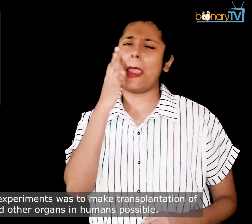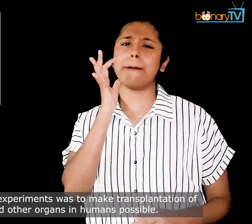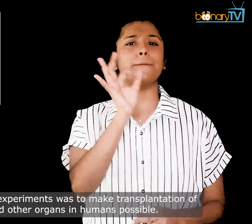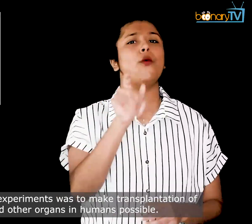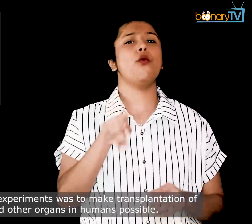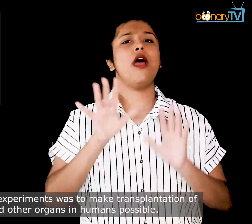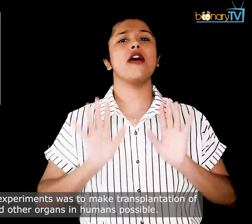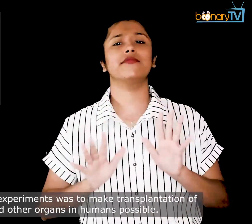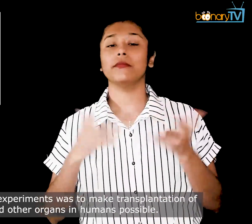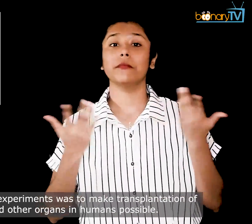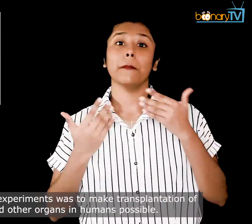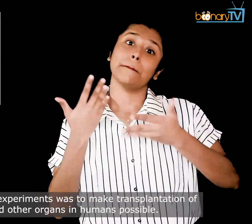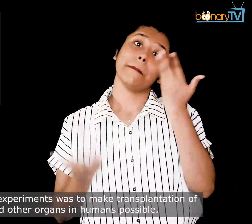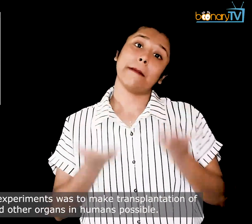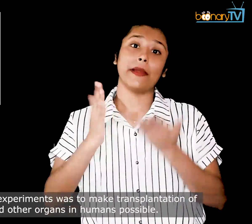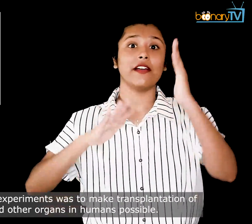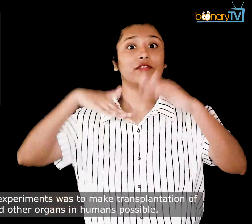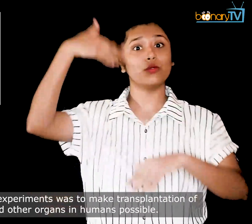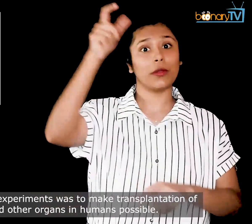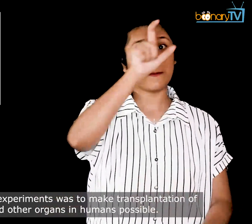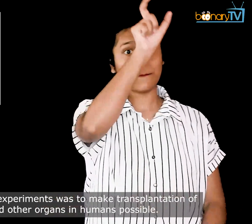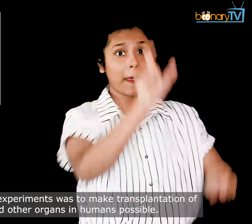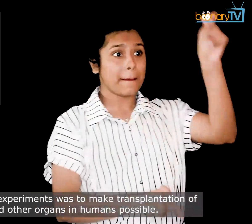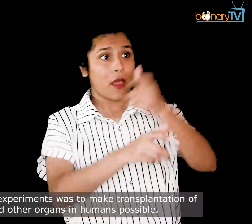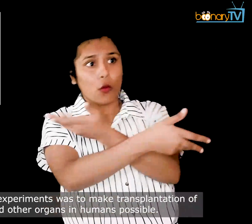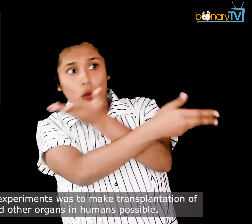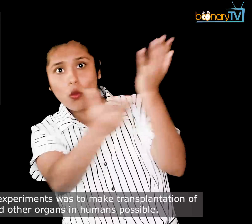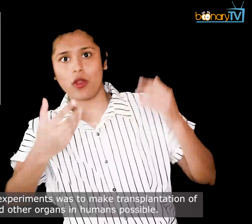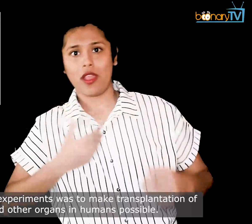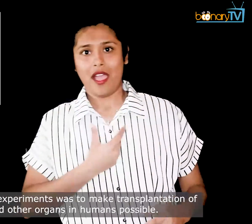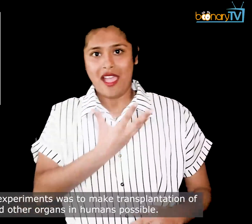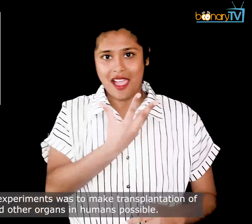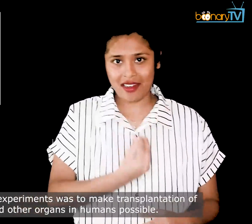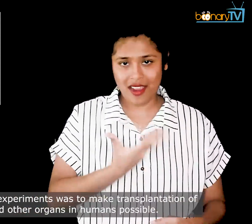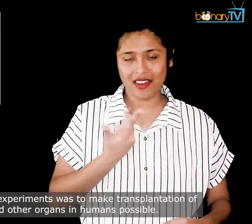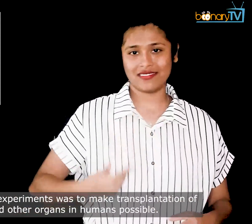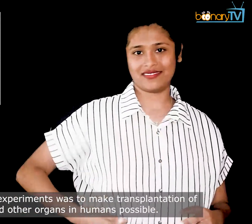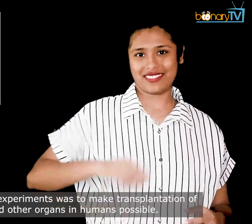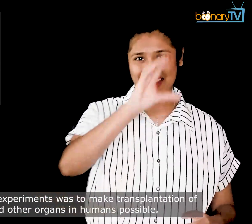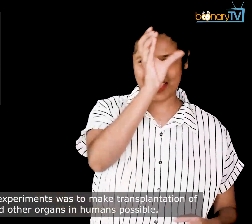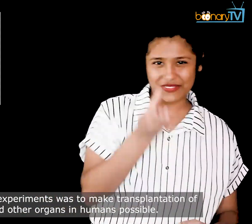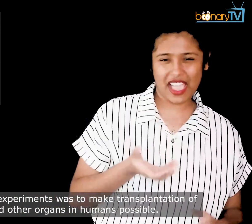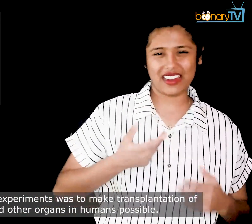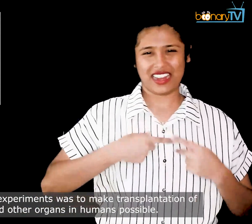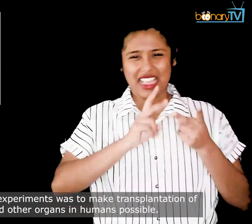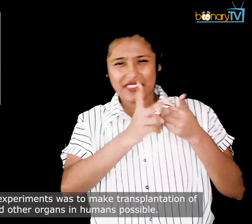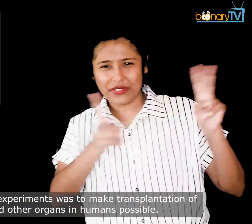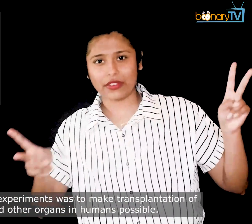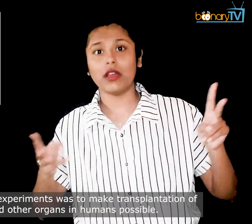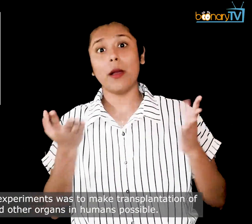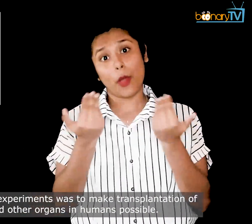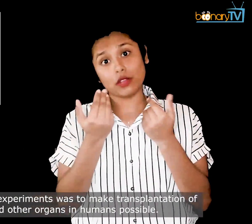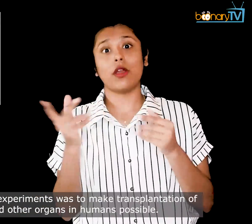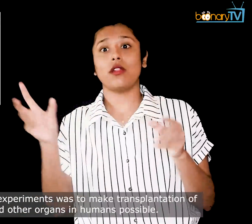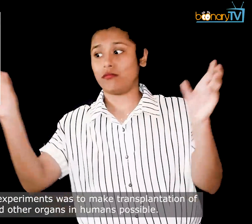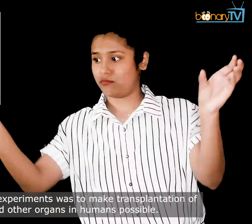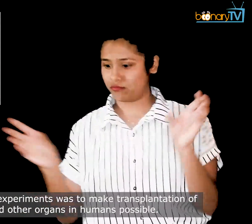experiments was to make transplantation of the heart and other organs in humans possible.